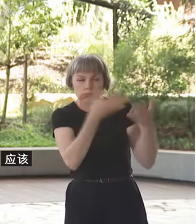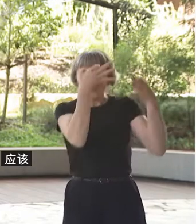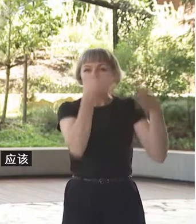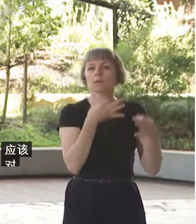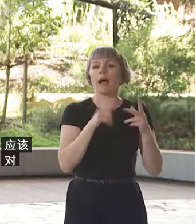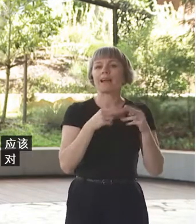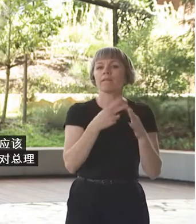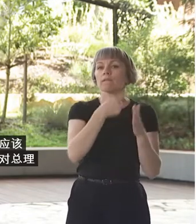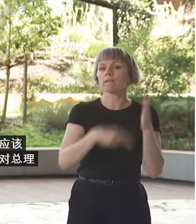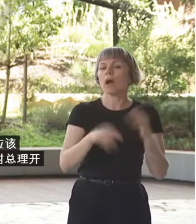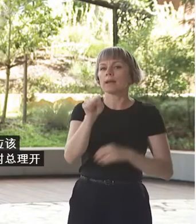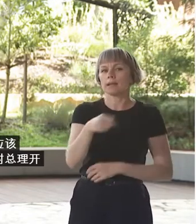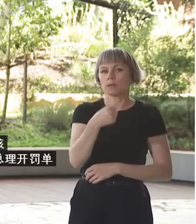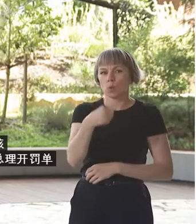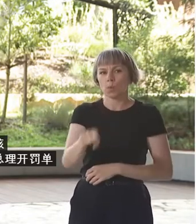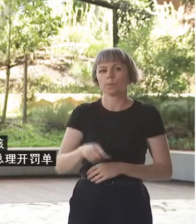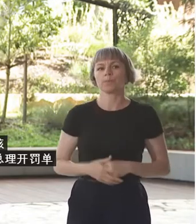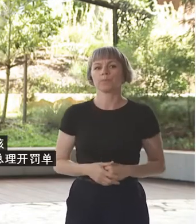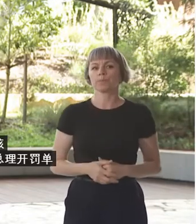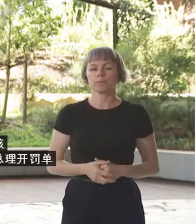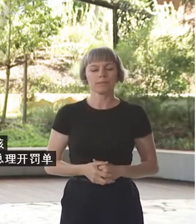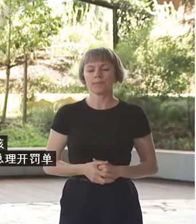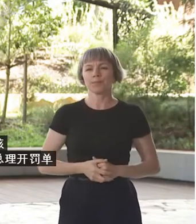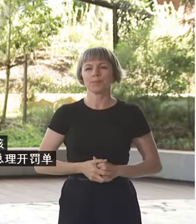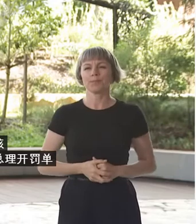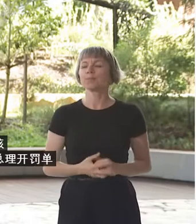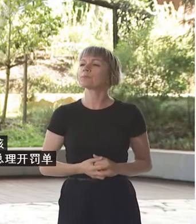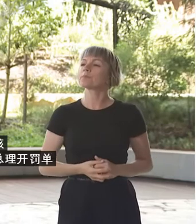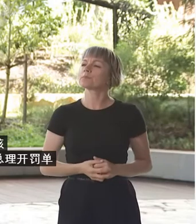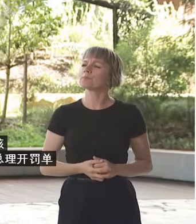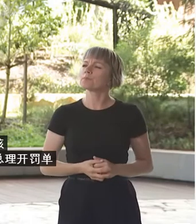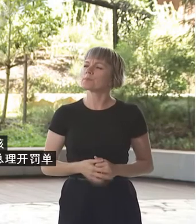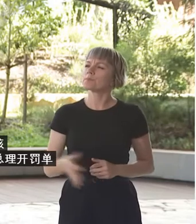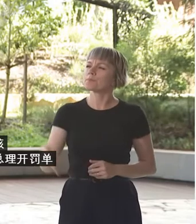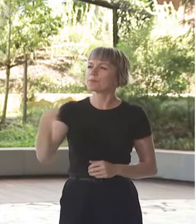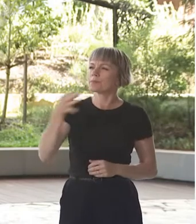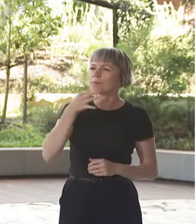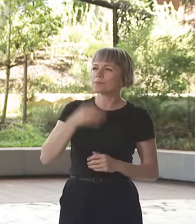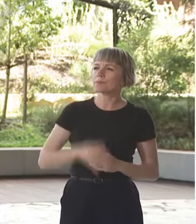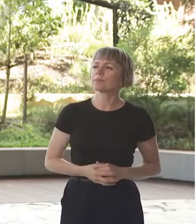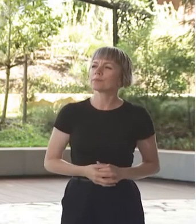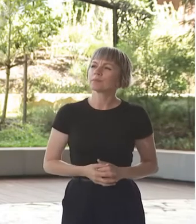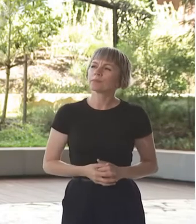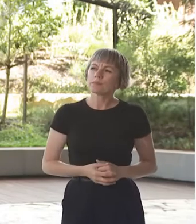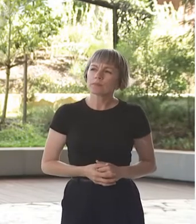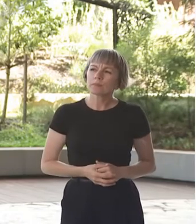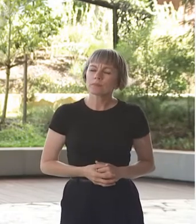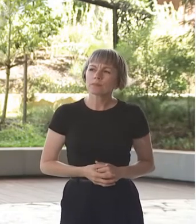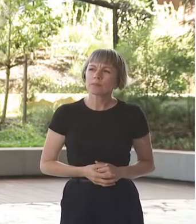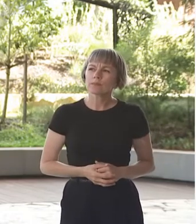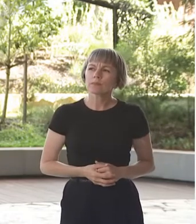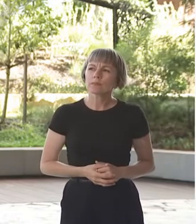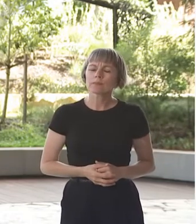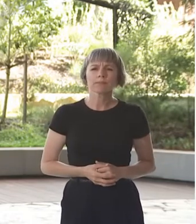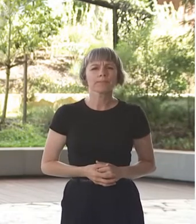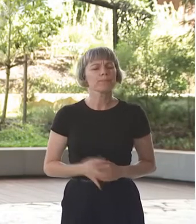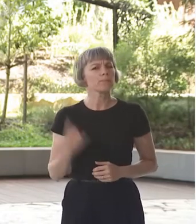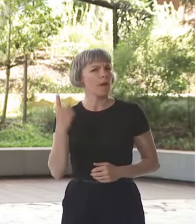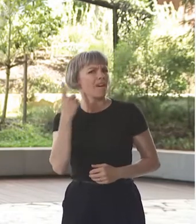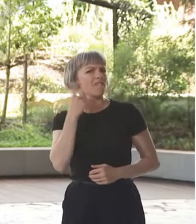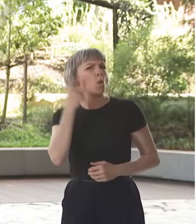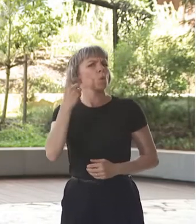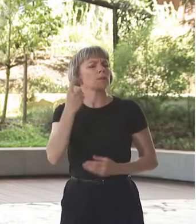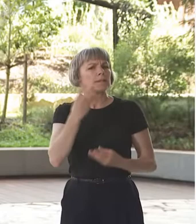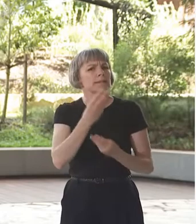that again, Premier and Prime Minister did this yesterday, perhaps it wouldn't want me to do it again today. COVID parties,